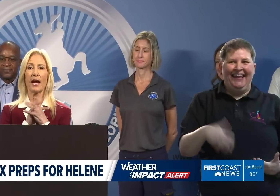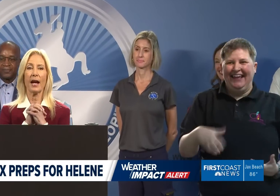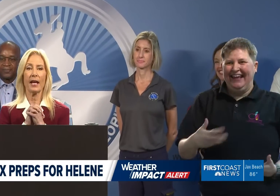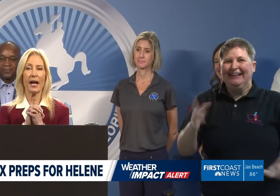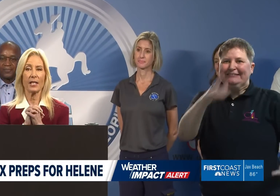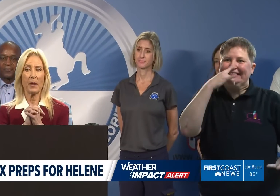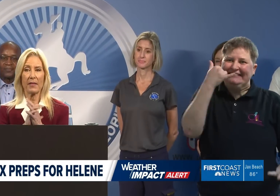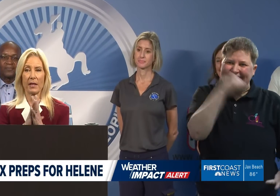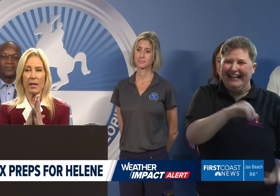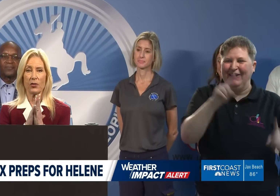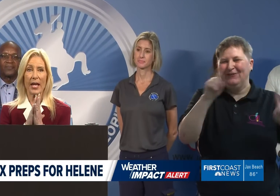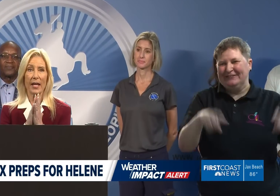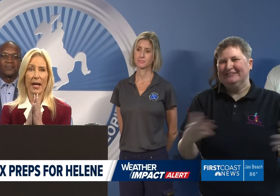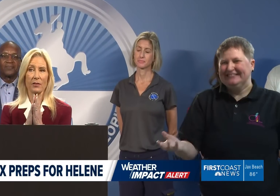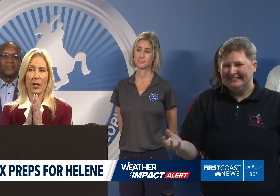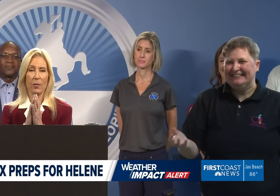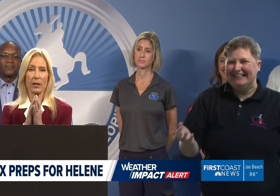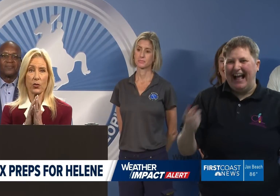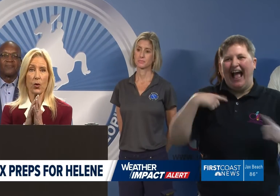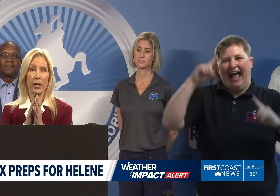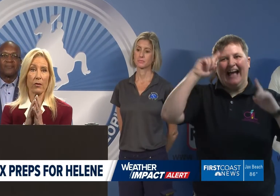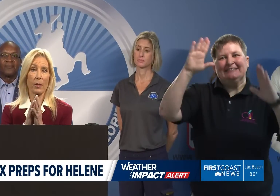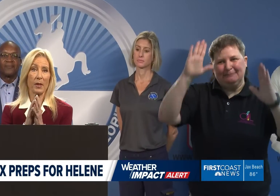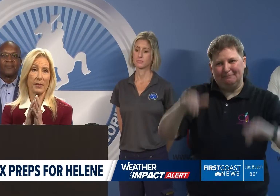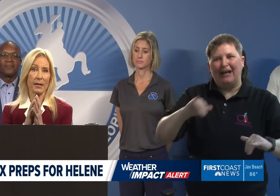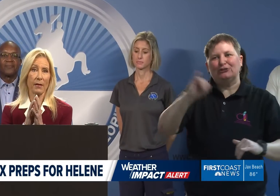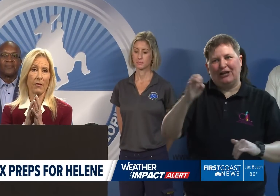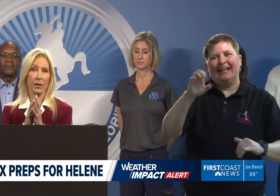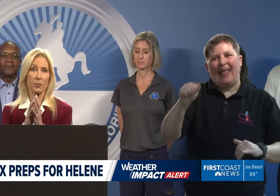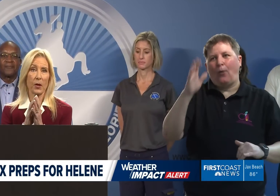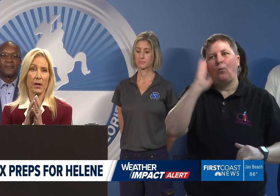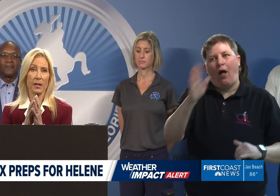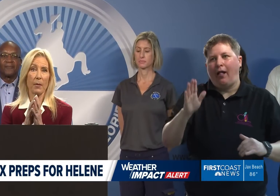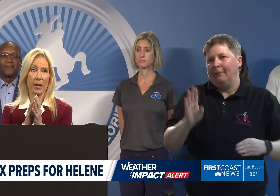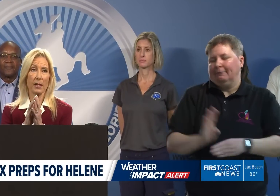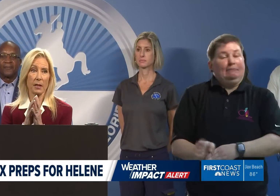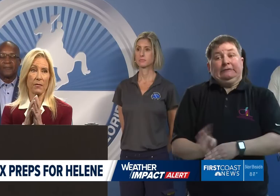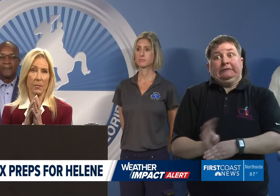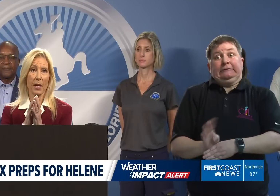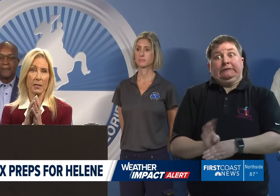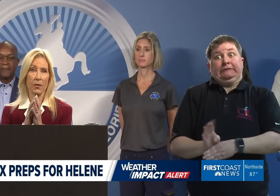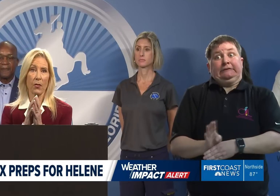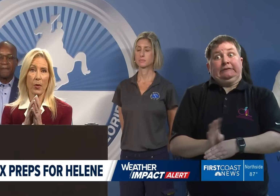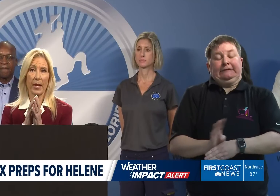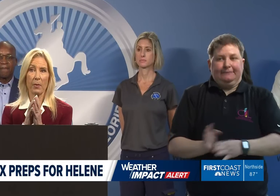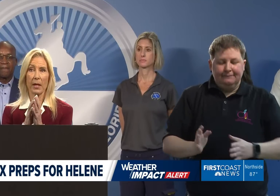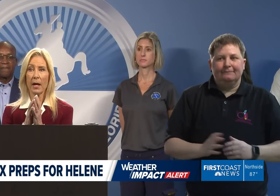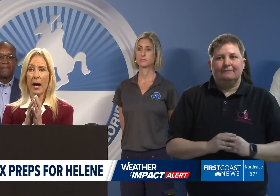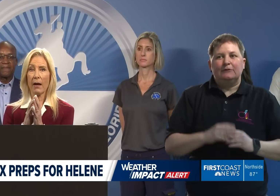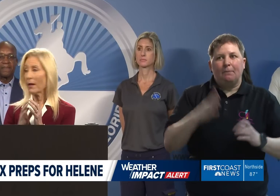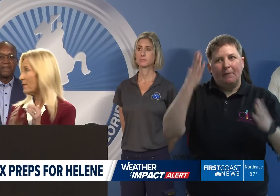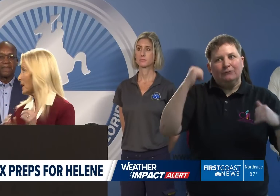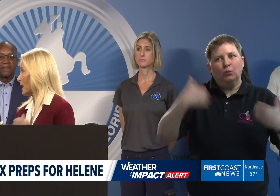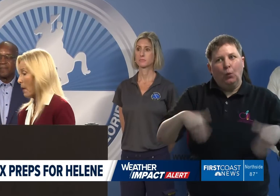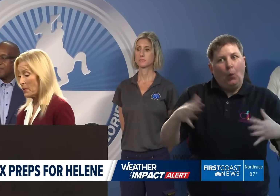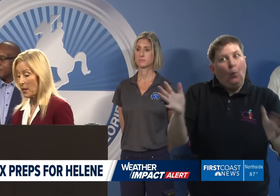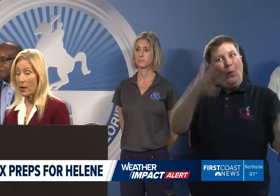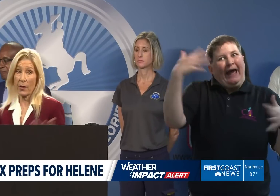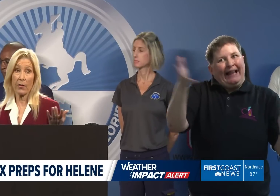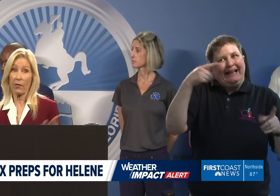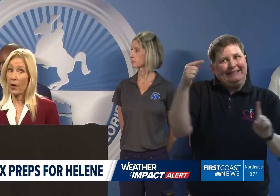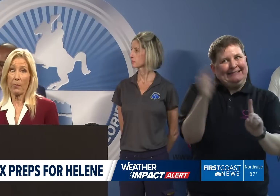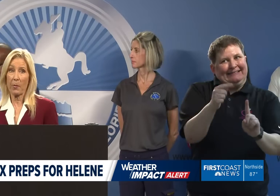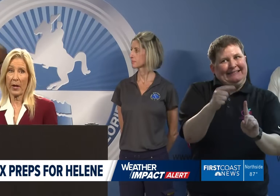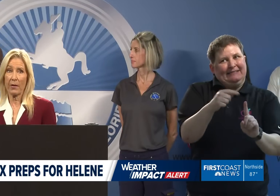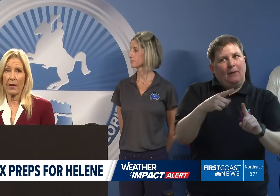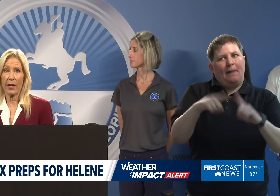will say that I expect that JEA is going to be extraordinarily busy over this period of time because of all the wind. But I'll let Vicki come up and tell